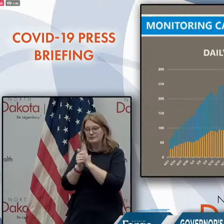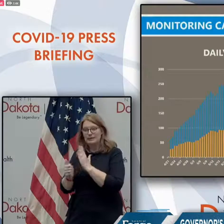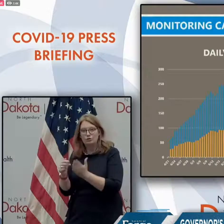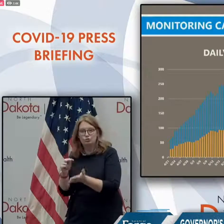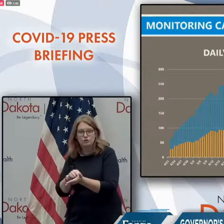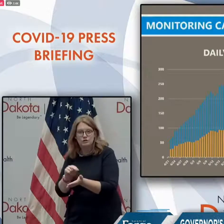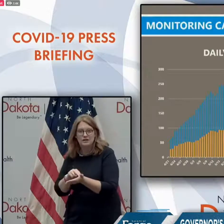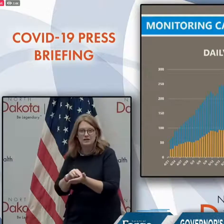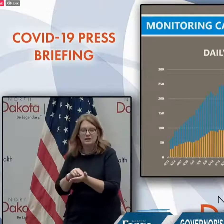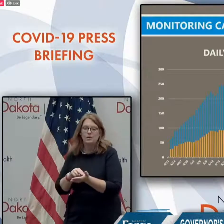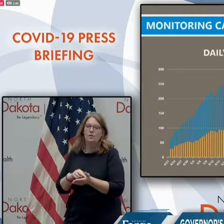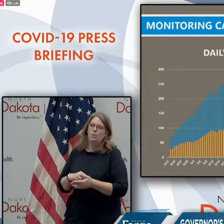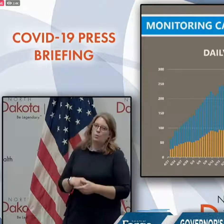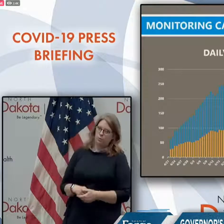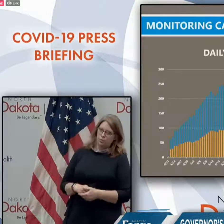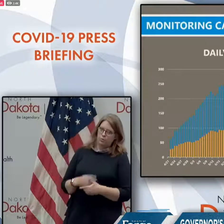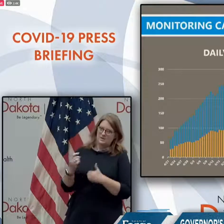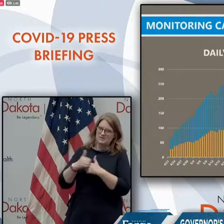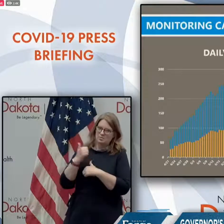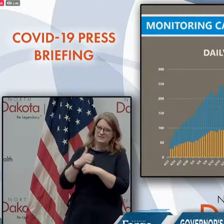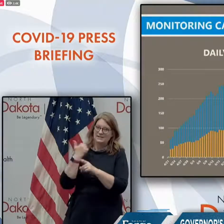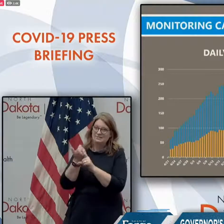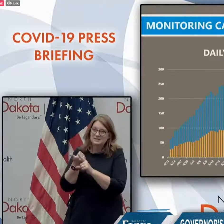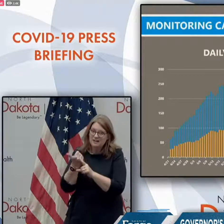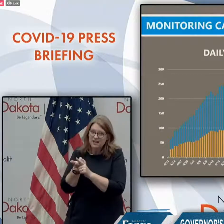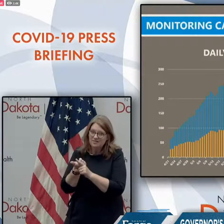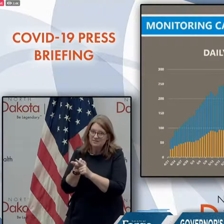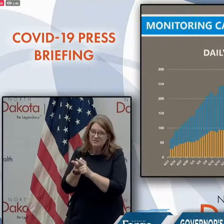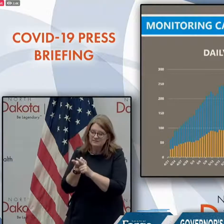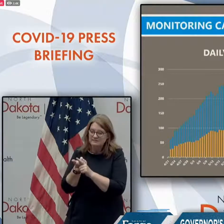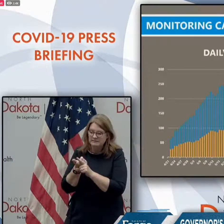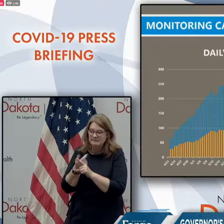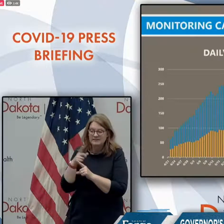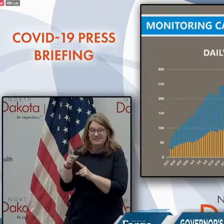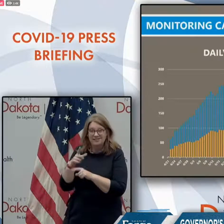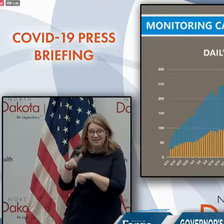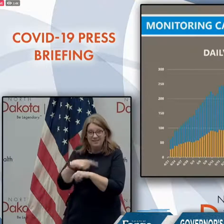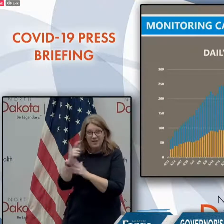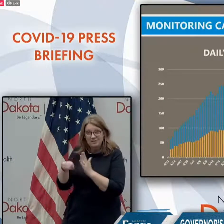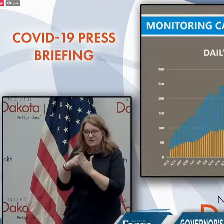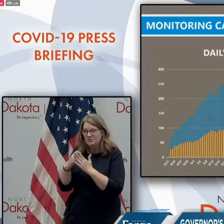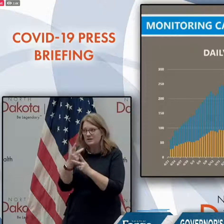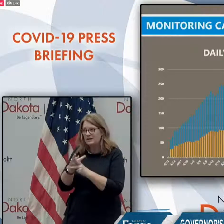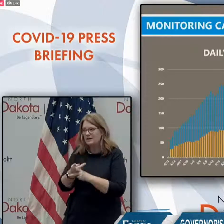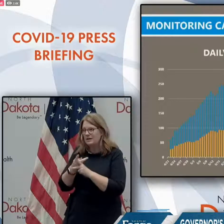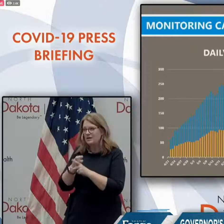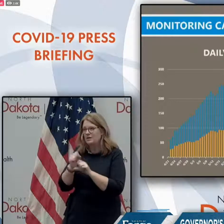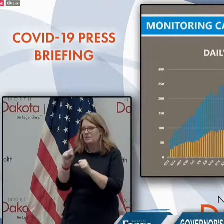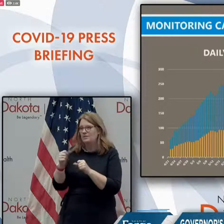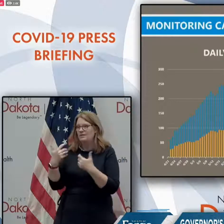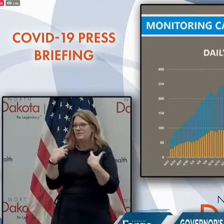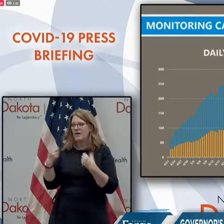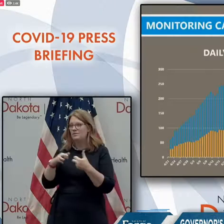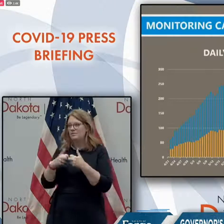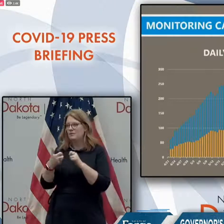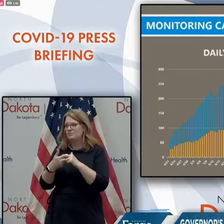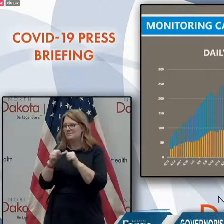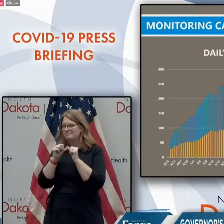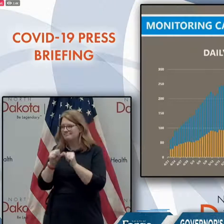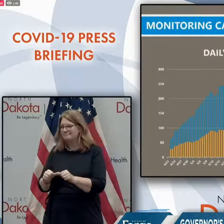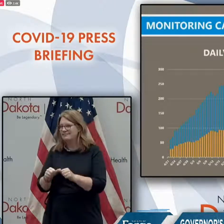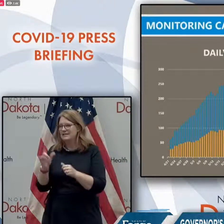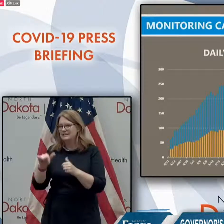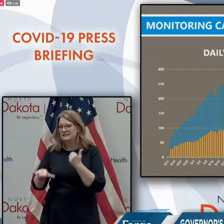that's a risk not only to themselves, because if they're in long-term care, they probably have underlying health conditions and need that